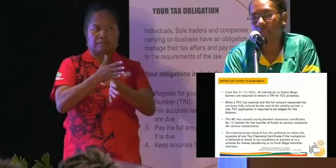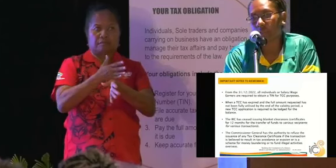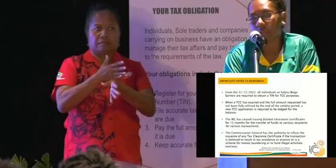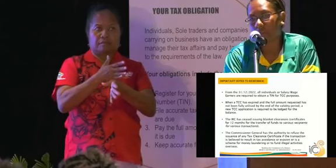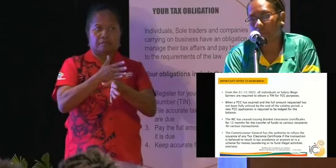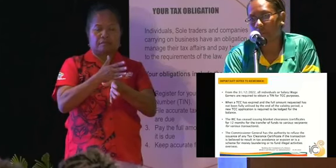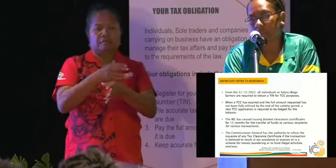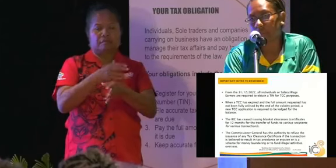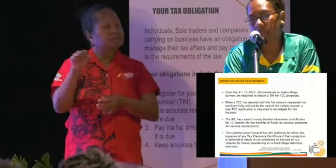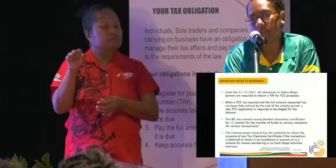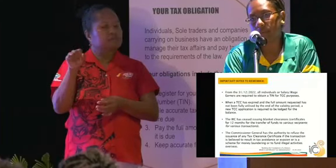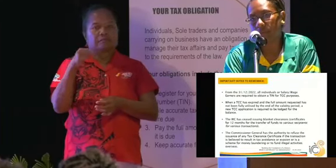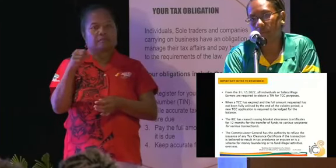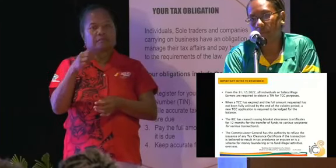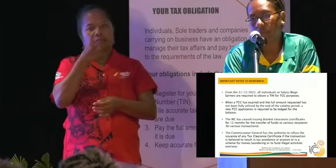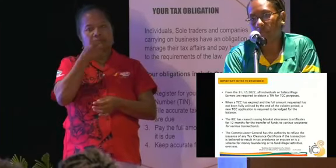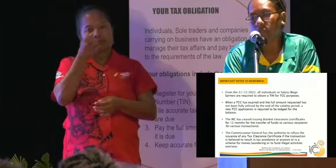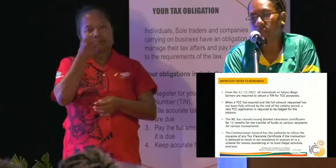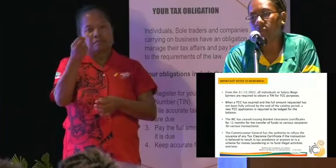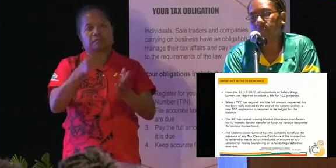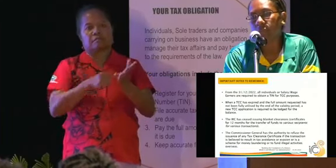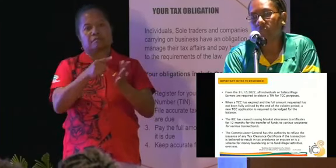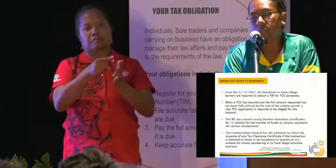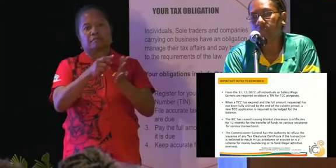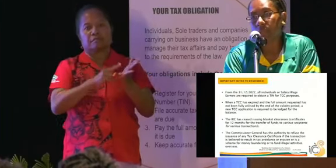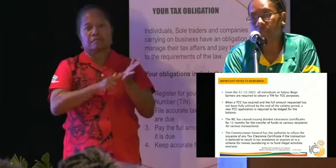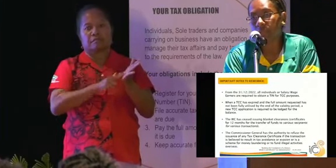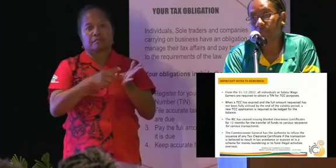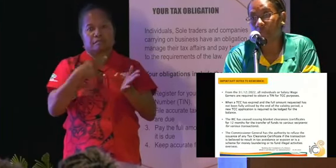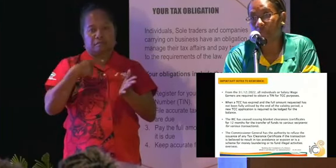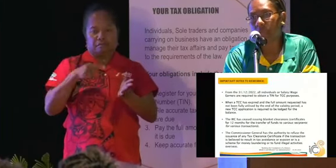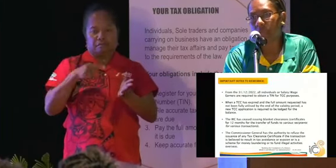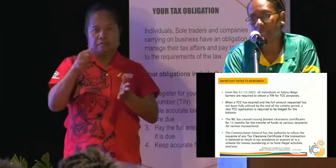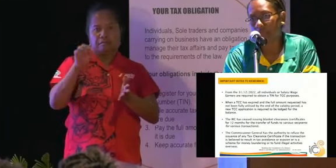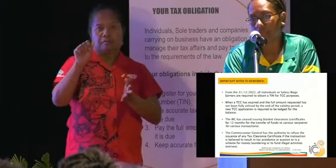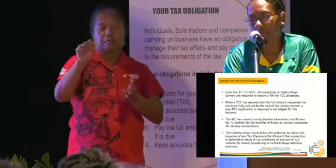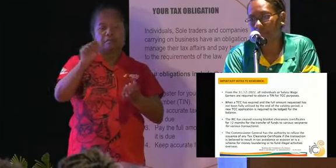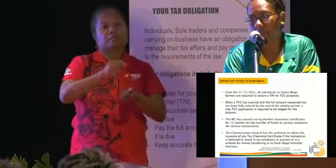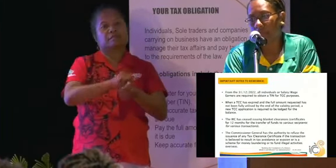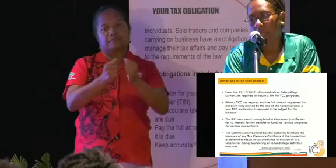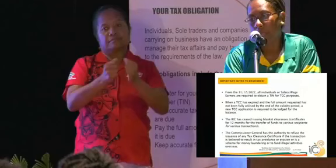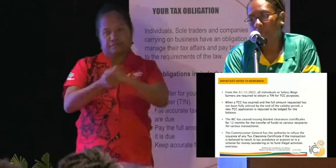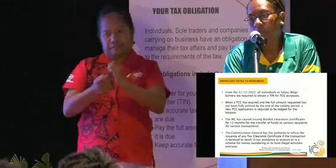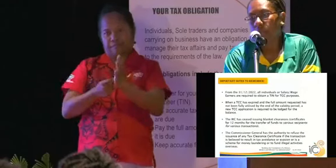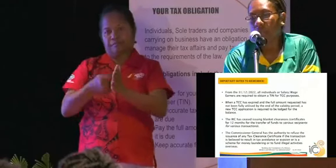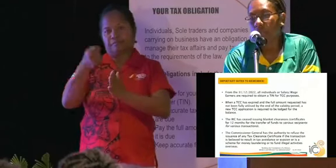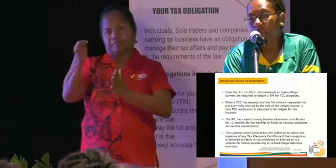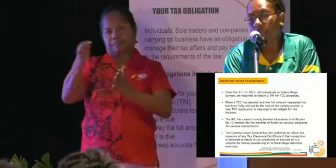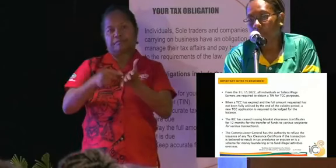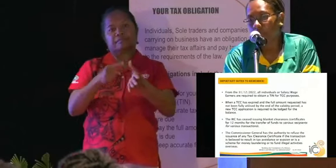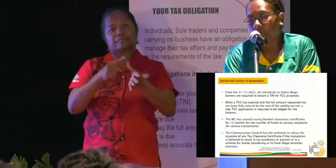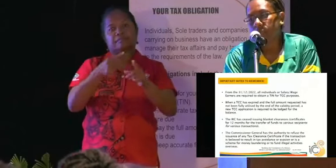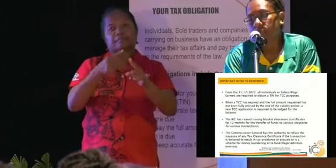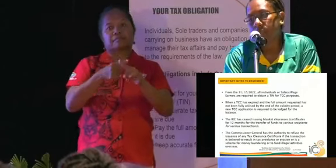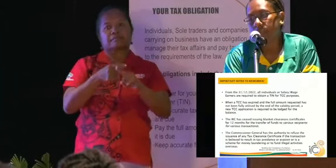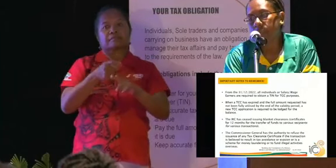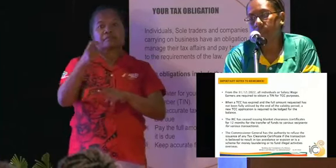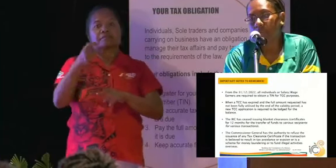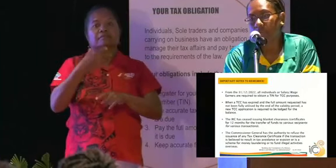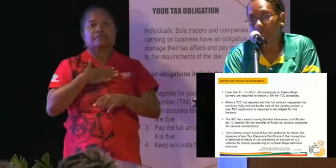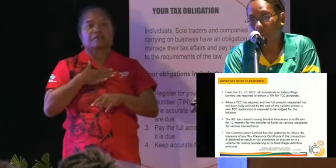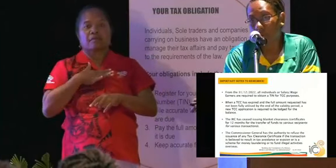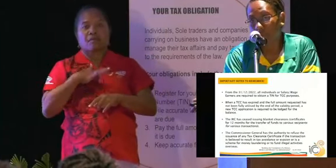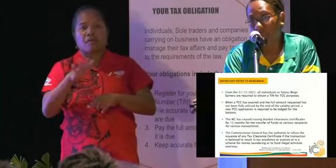not require a TIN because your employer pays your taxes. But if you want to